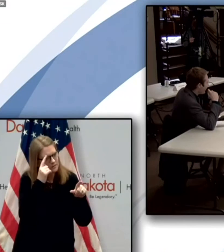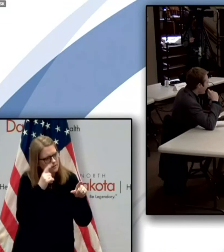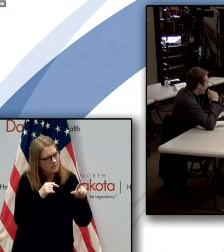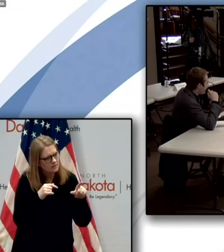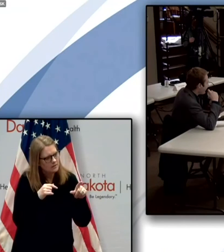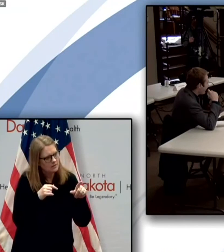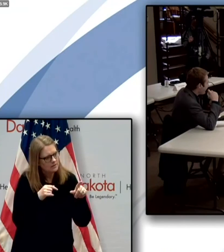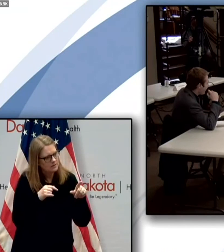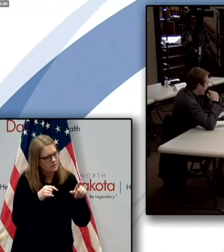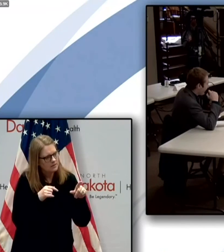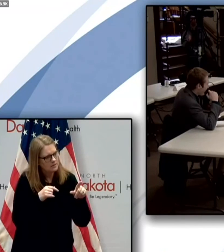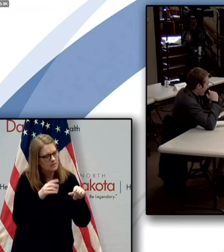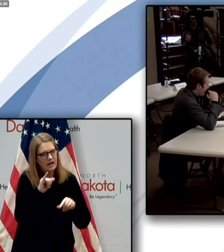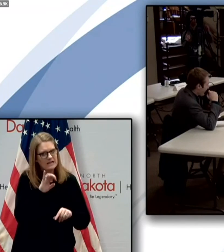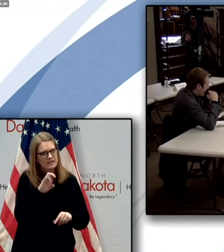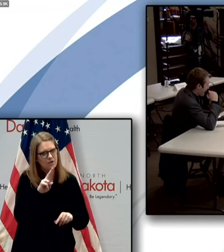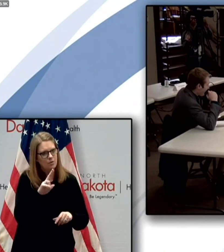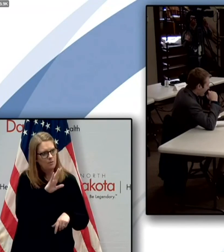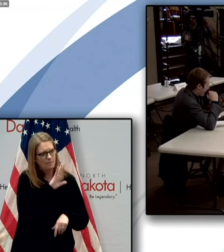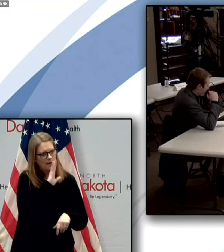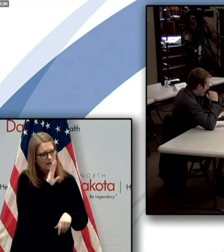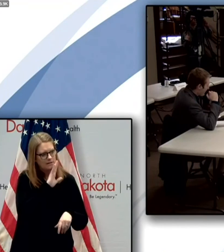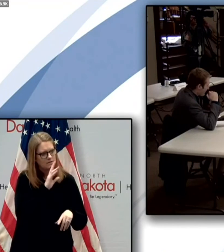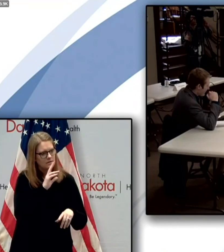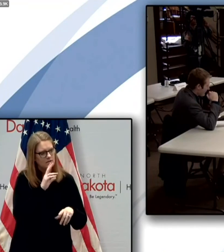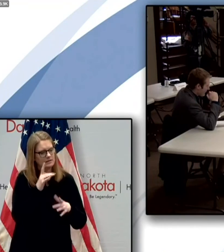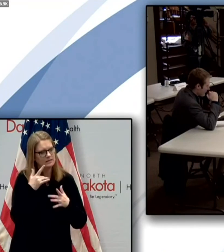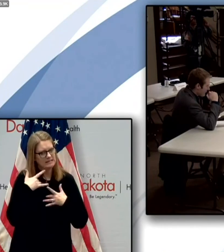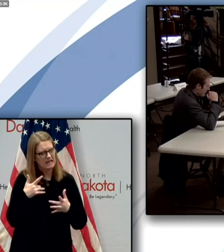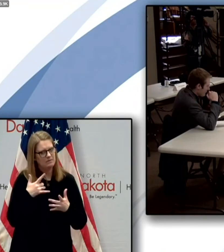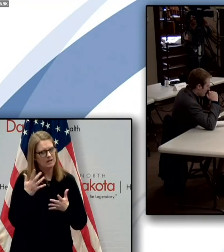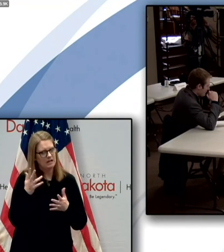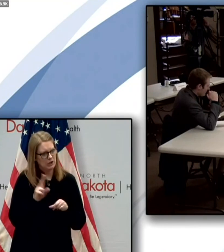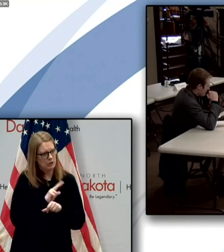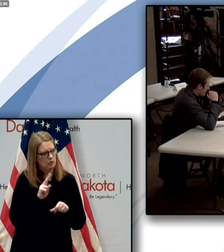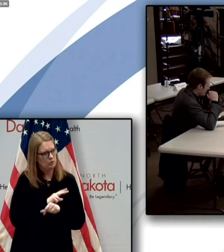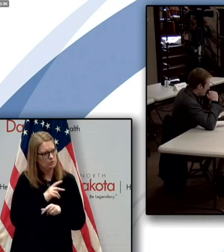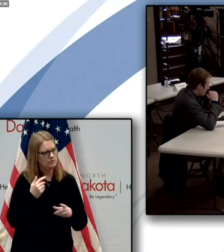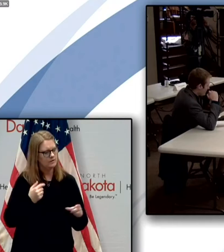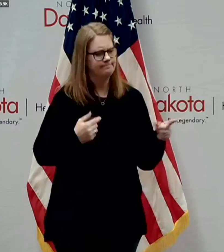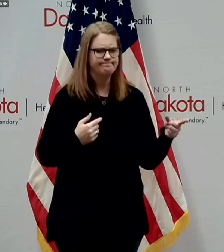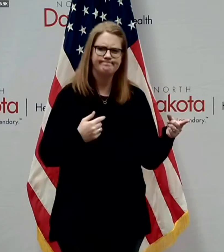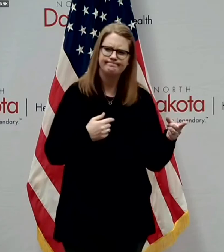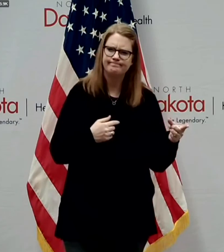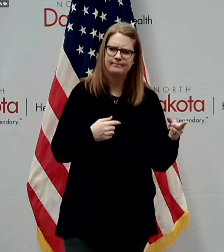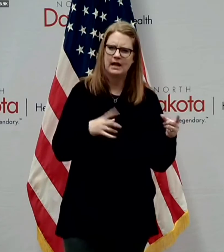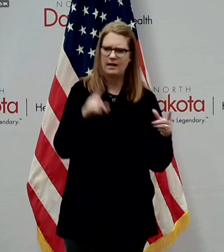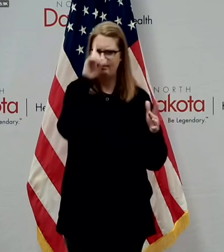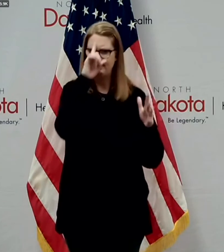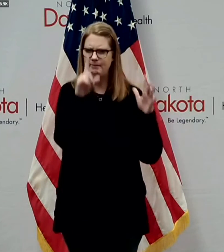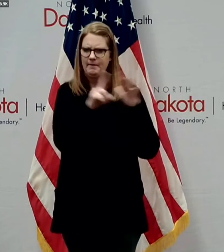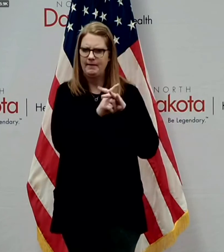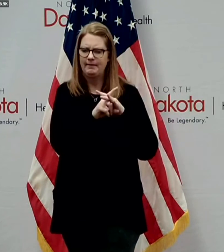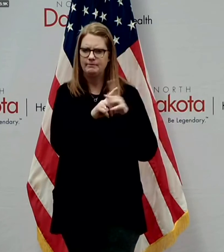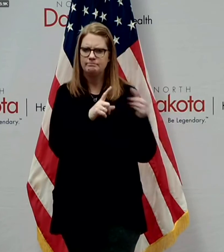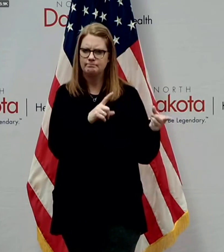how many ICU beds are normally taken up, or I guess right now? I don't have that at the top of my head, but that does come through to